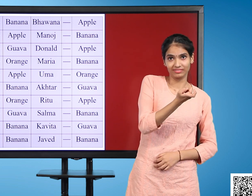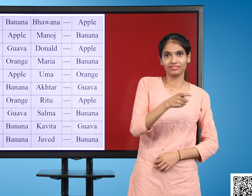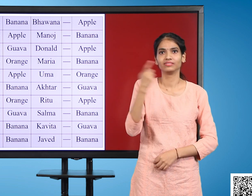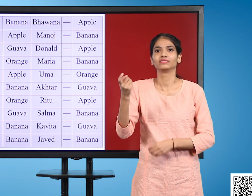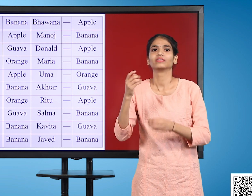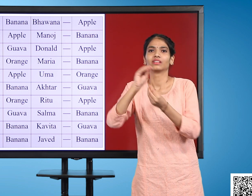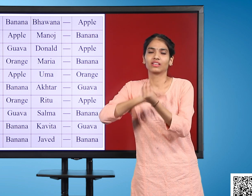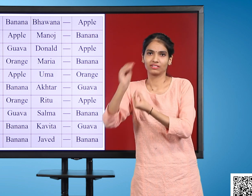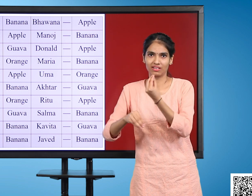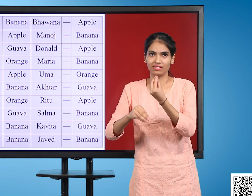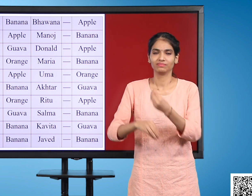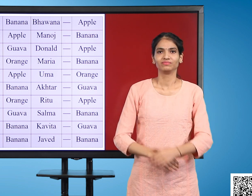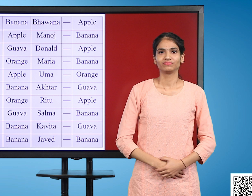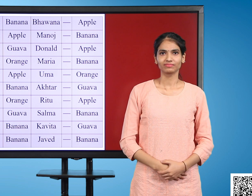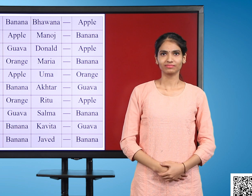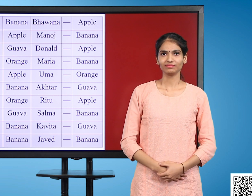Javed banana.